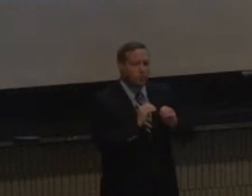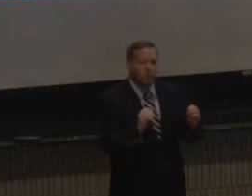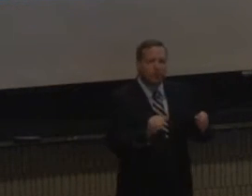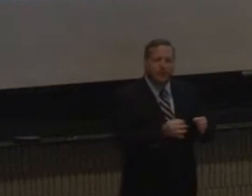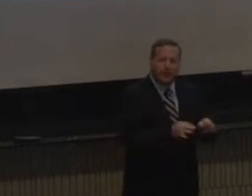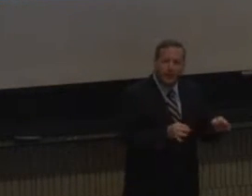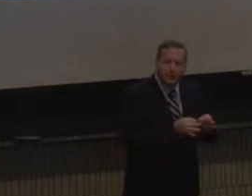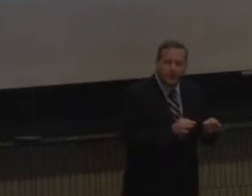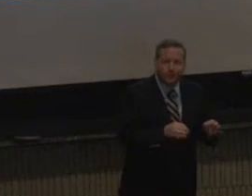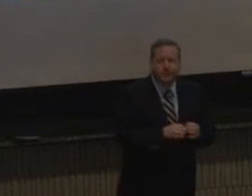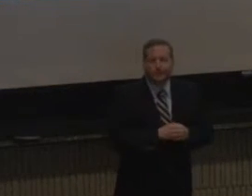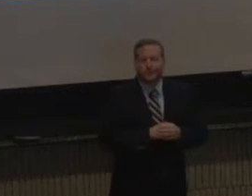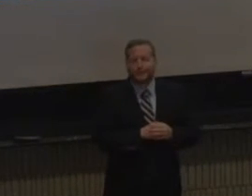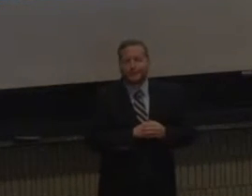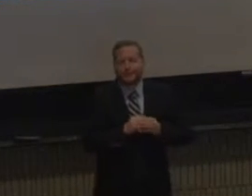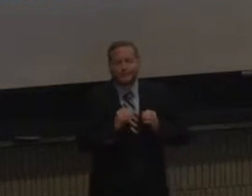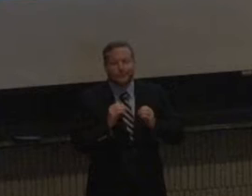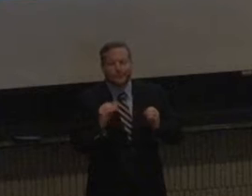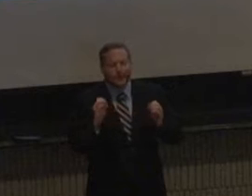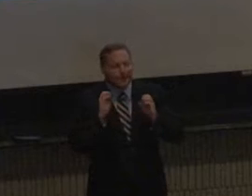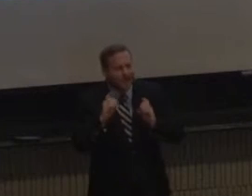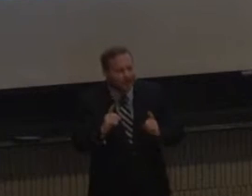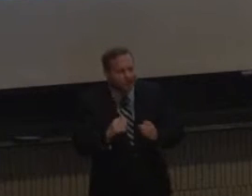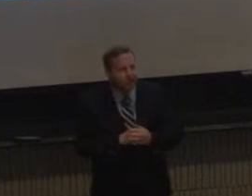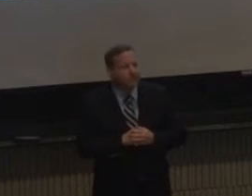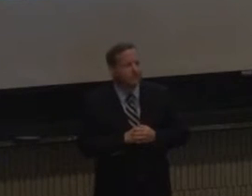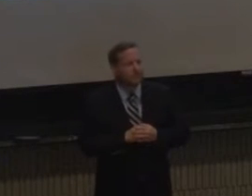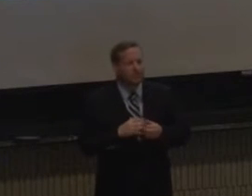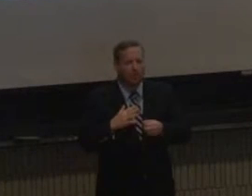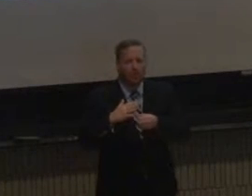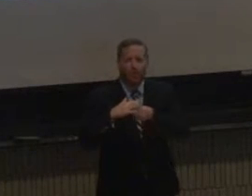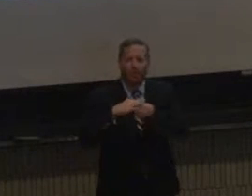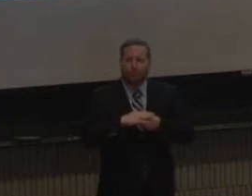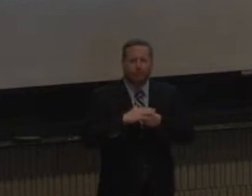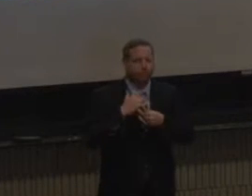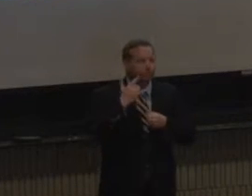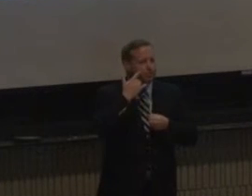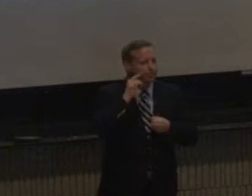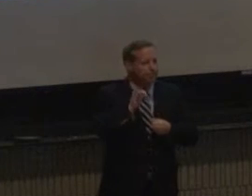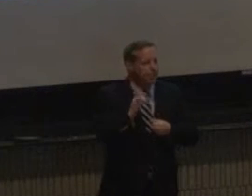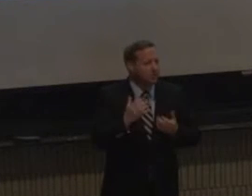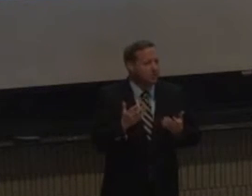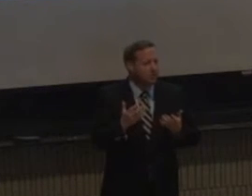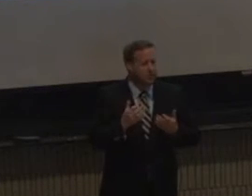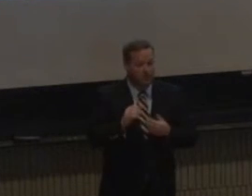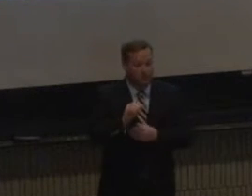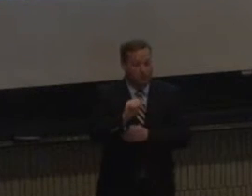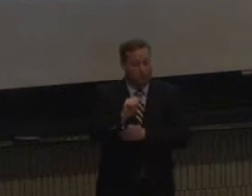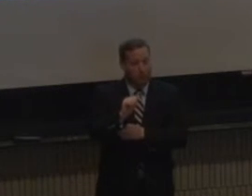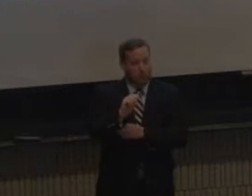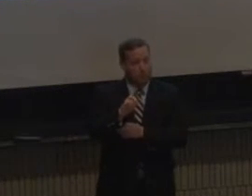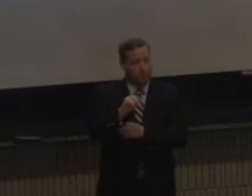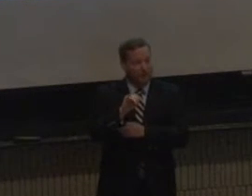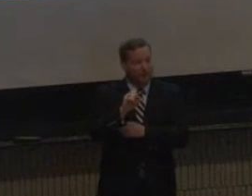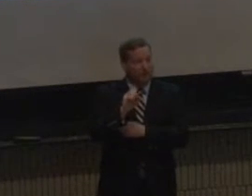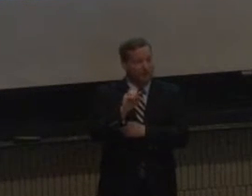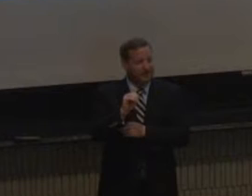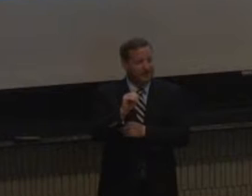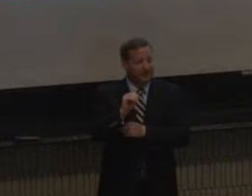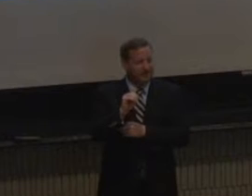All over the world, there are issues of barriers. Lack of access to education, lack of access to captioning. I